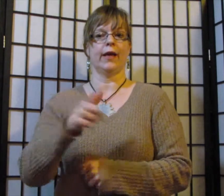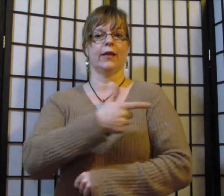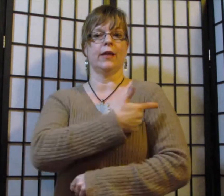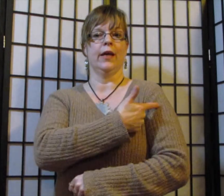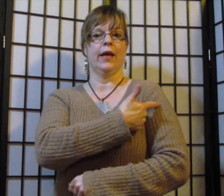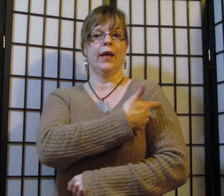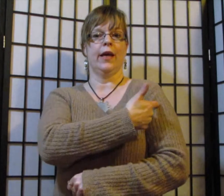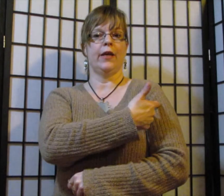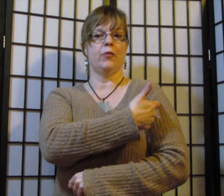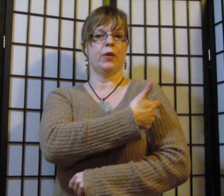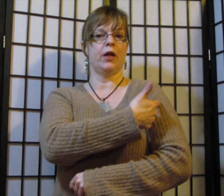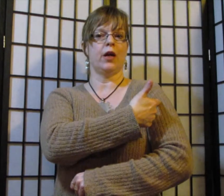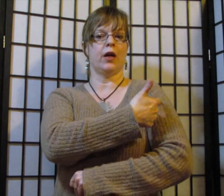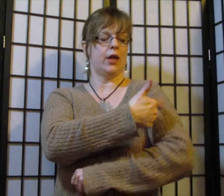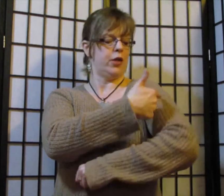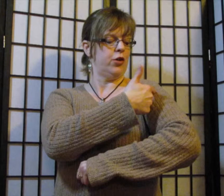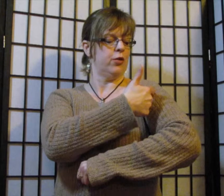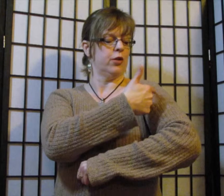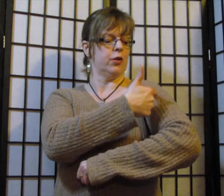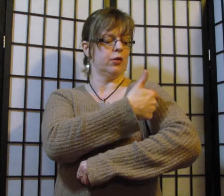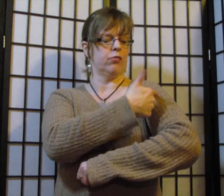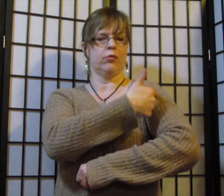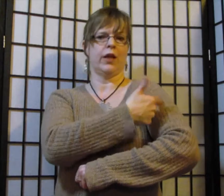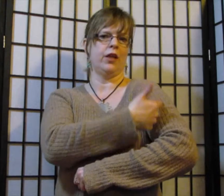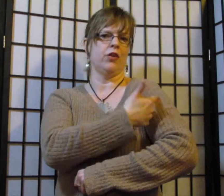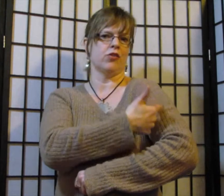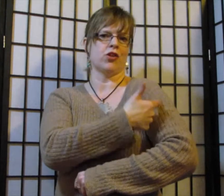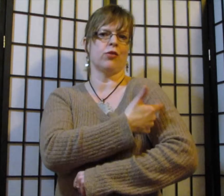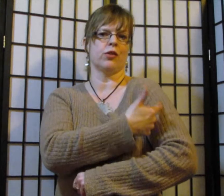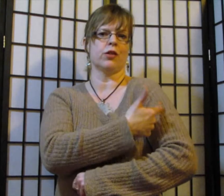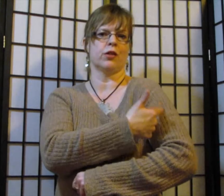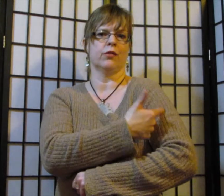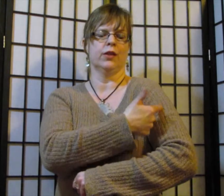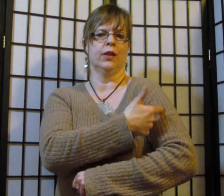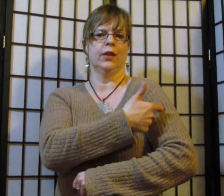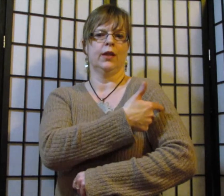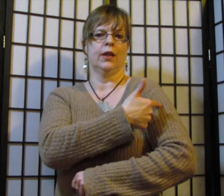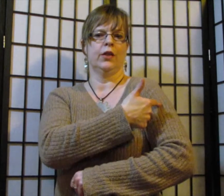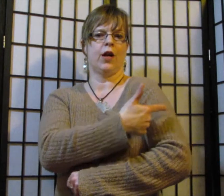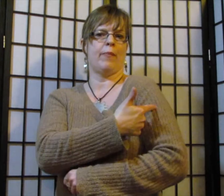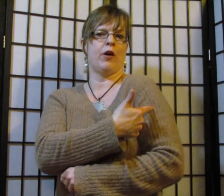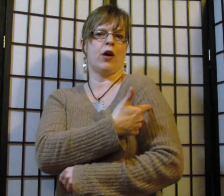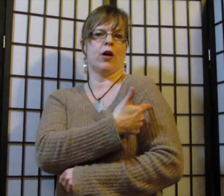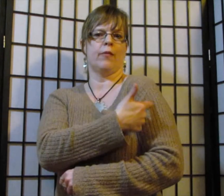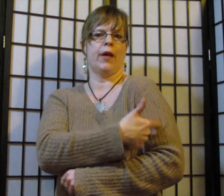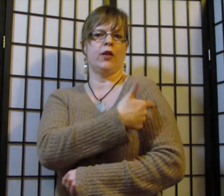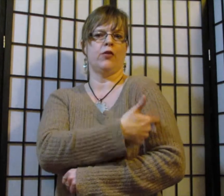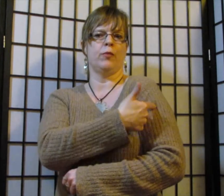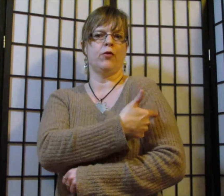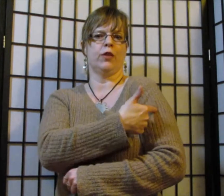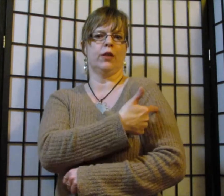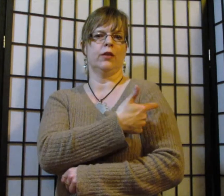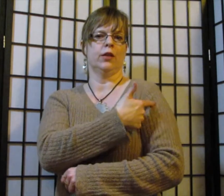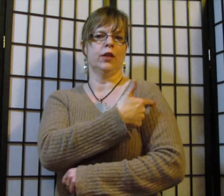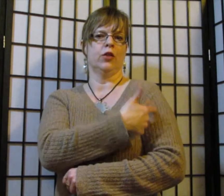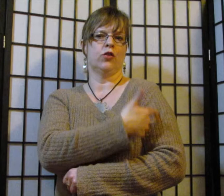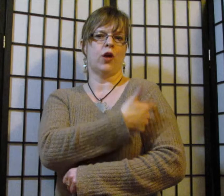hand, and you put it on your, like near your shoulder, your upper arm, and you move it.